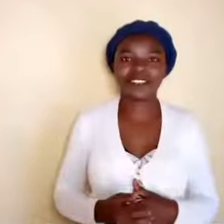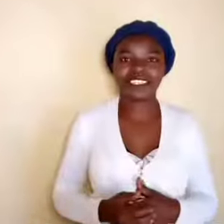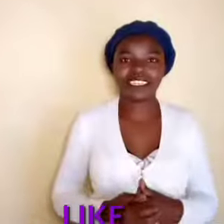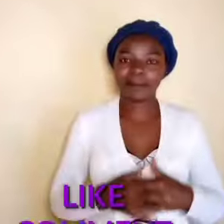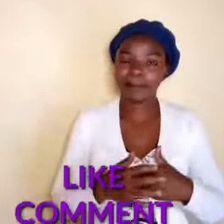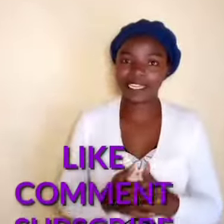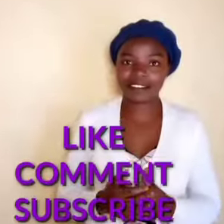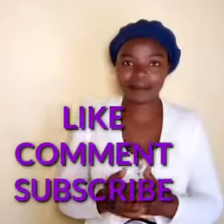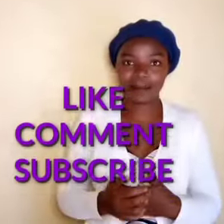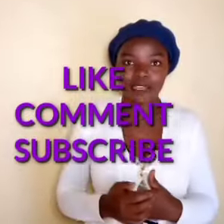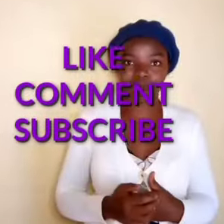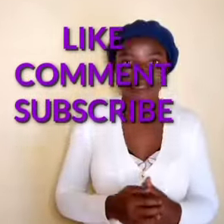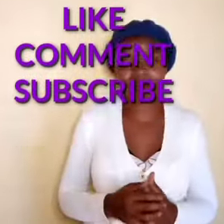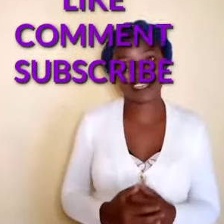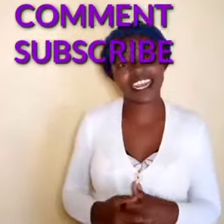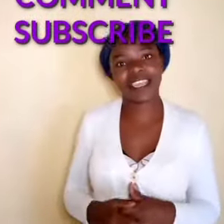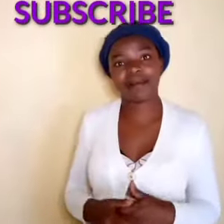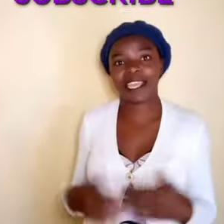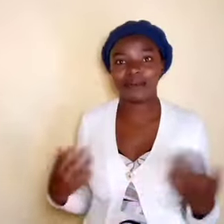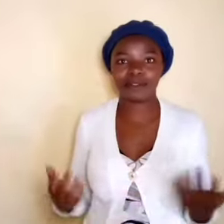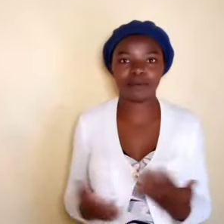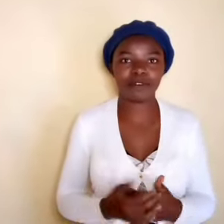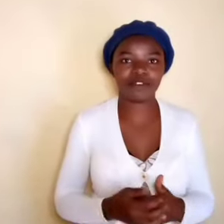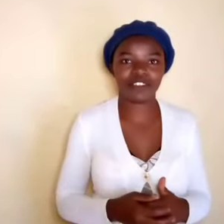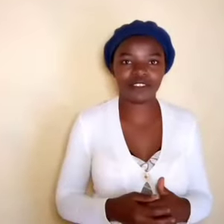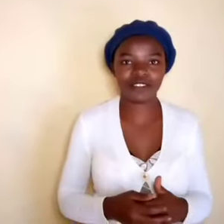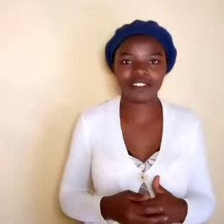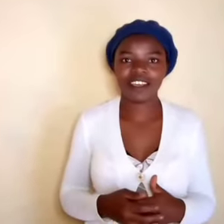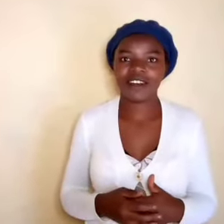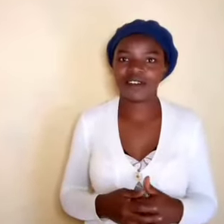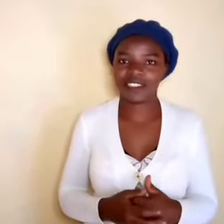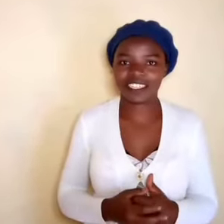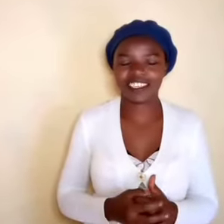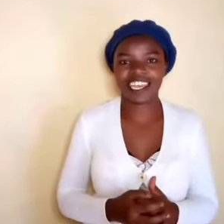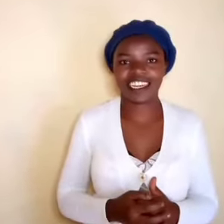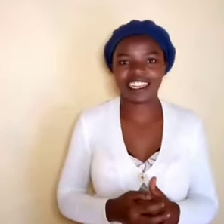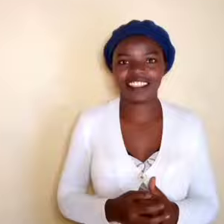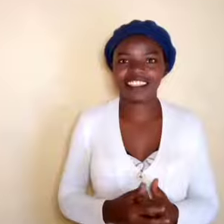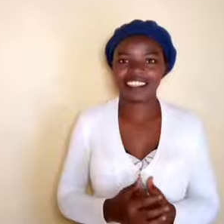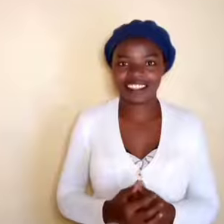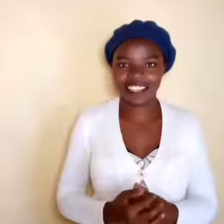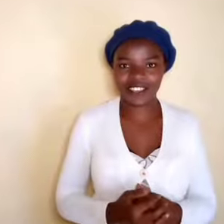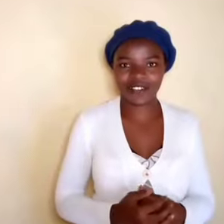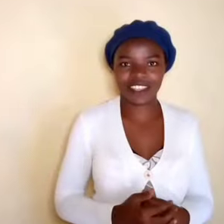watching. Please remember to subscribe and watch more videos on this channel. See you in